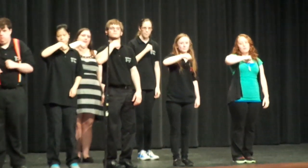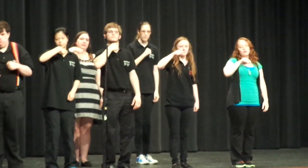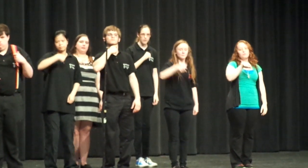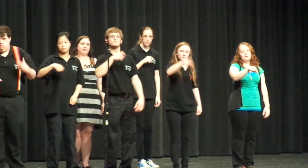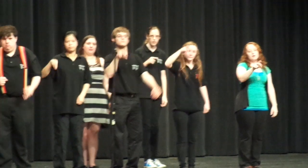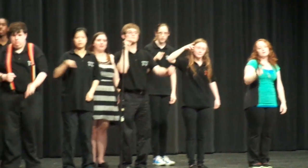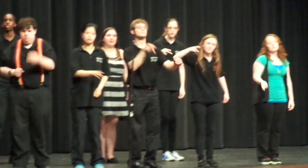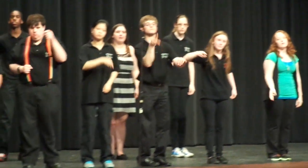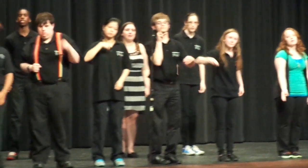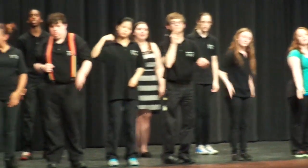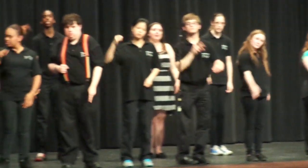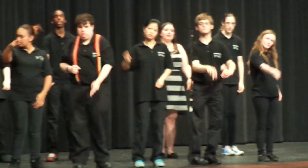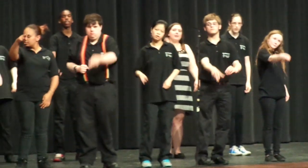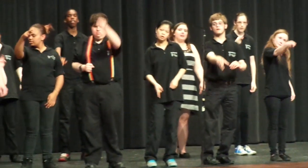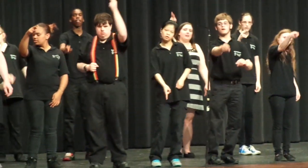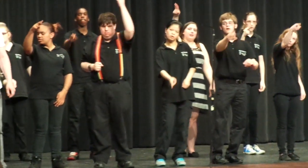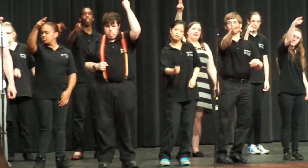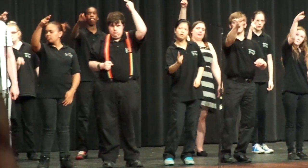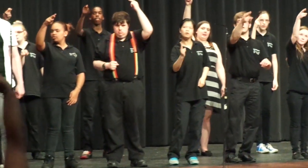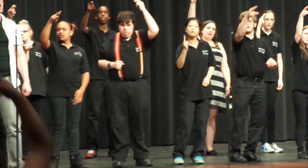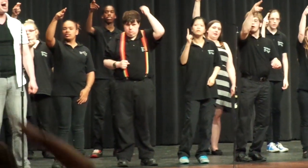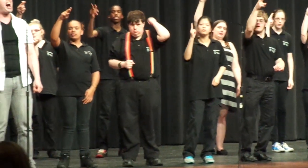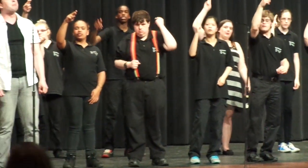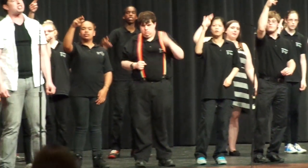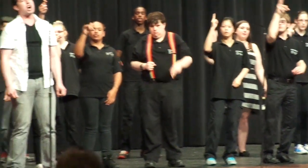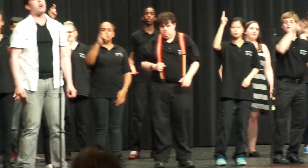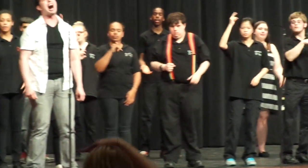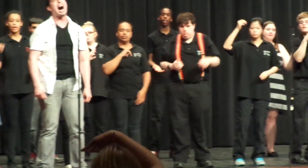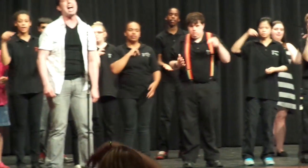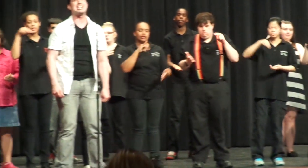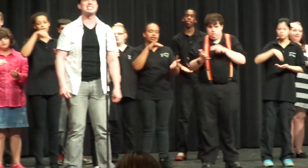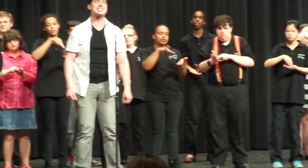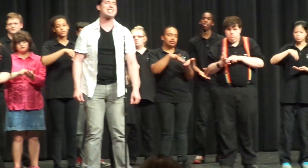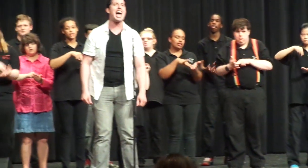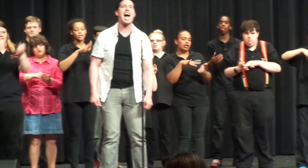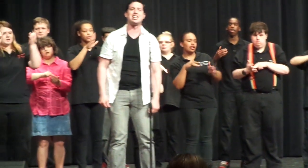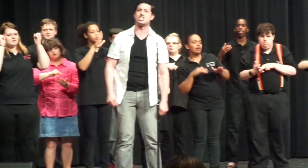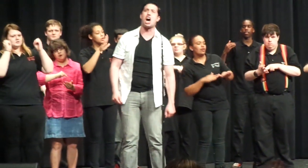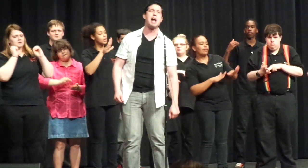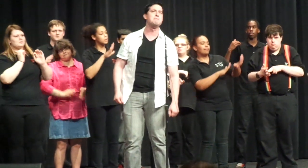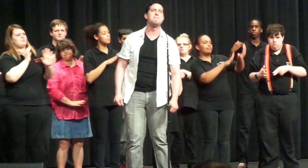You raise me up so I can stand on